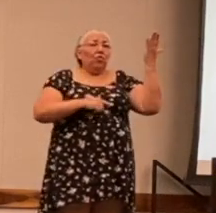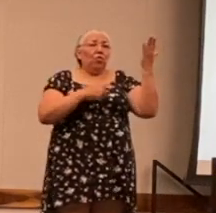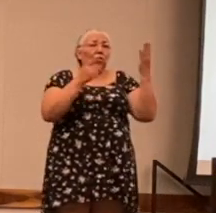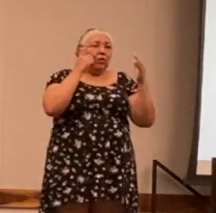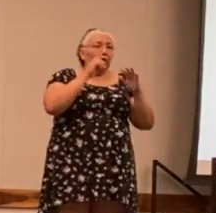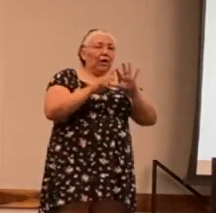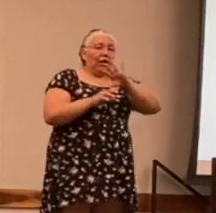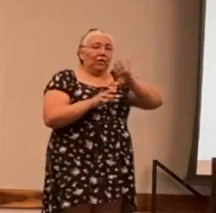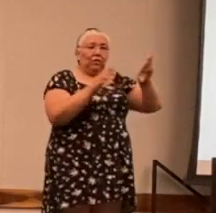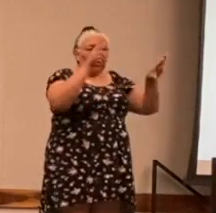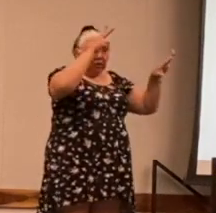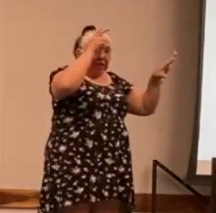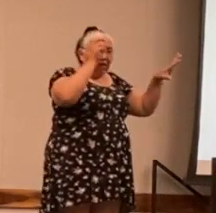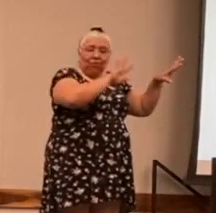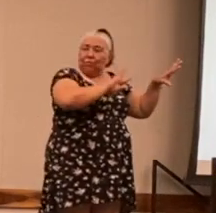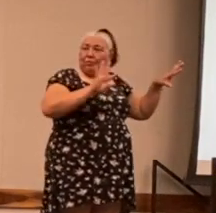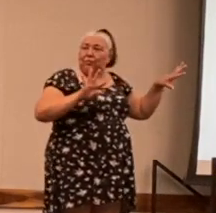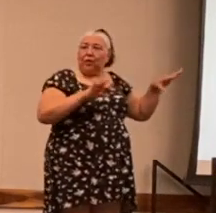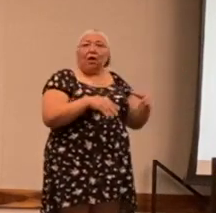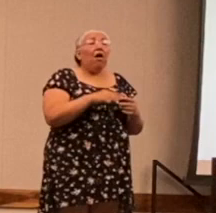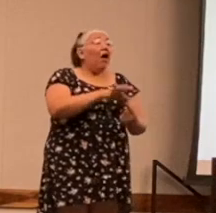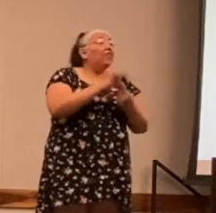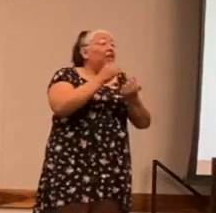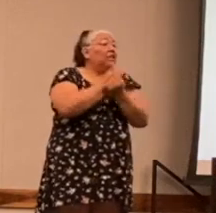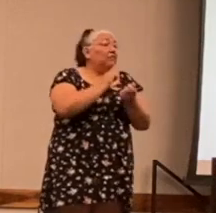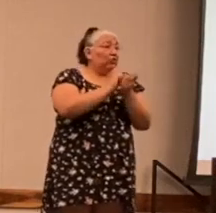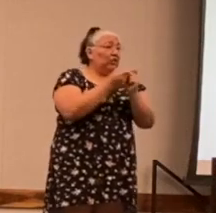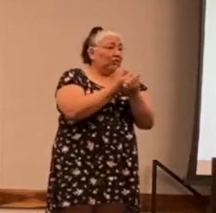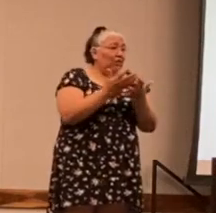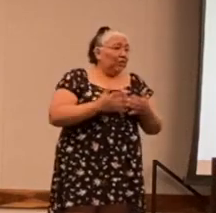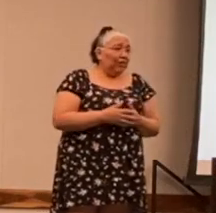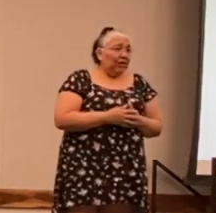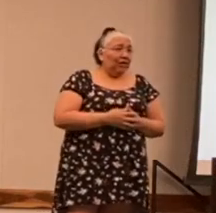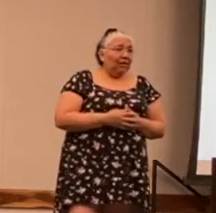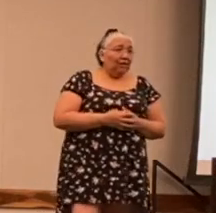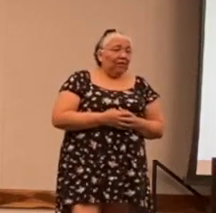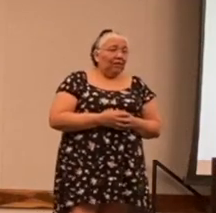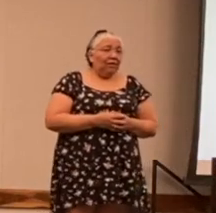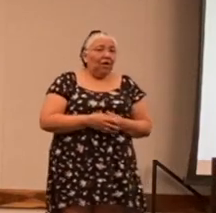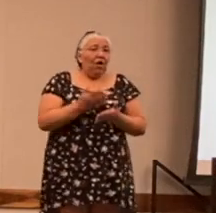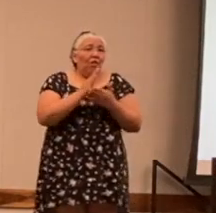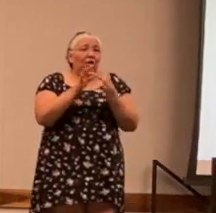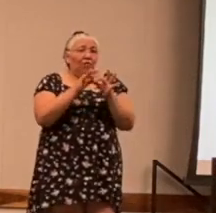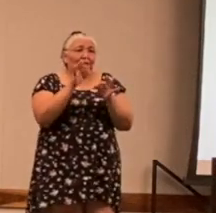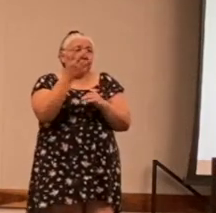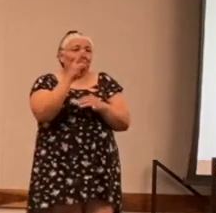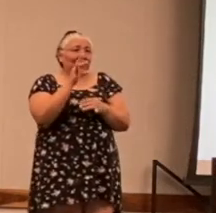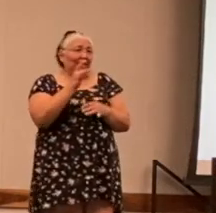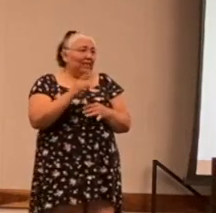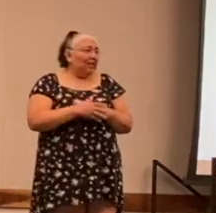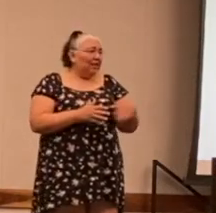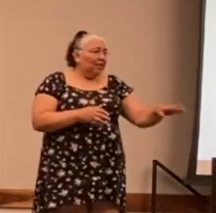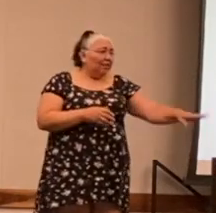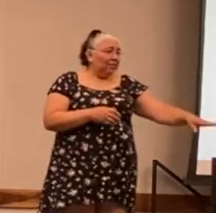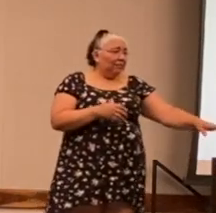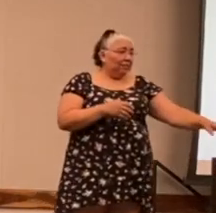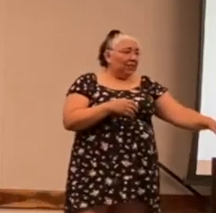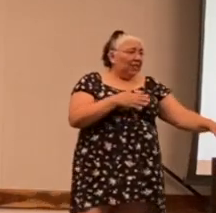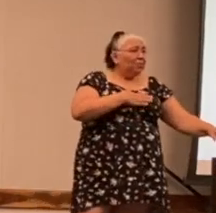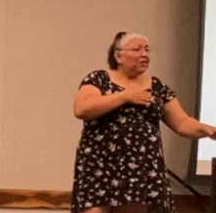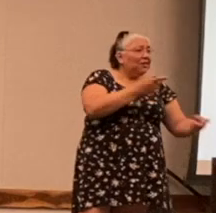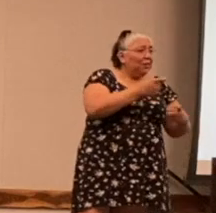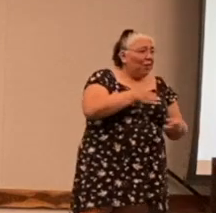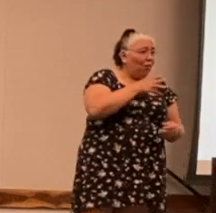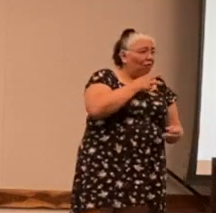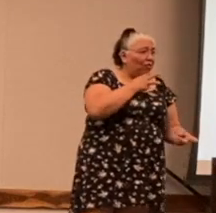evil. Say, authentic love changes everything. Authentic love changes everything. All right, verse 17 and 18 says, do not repay